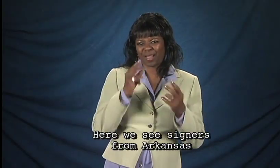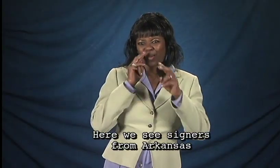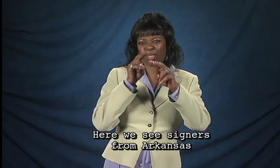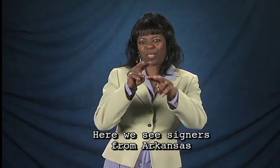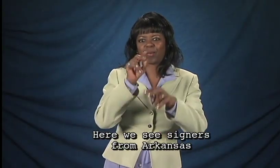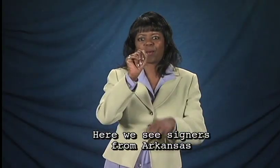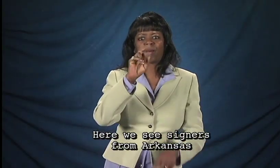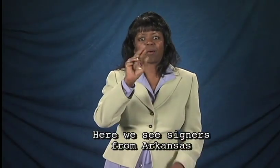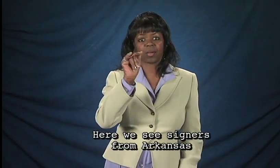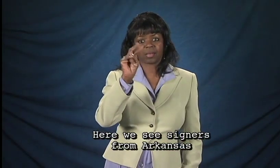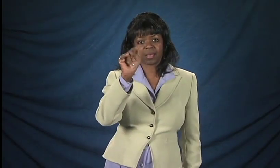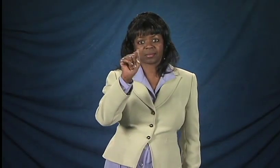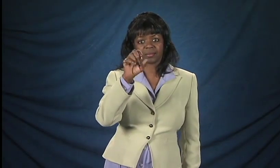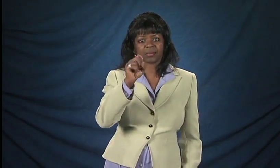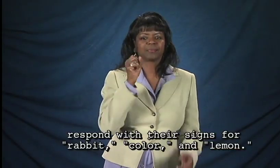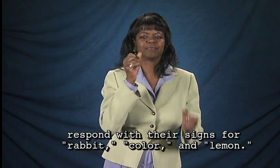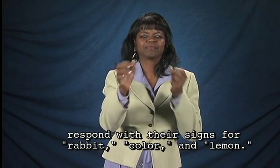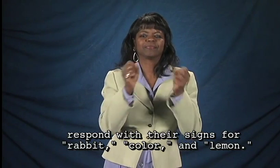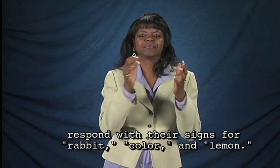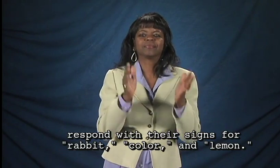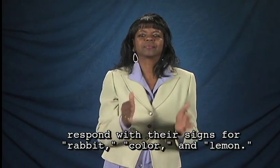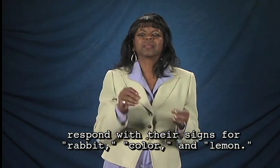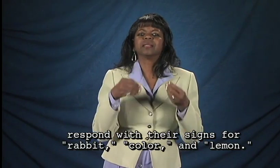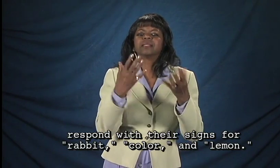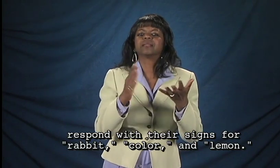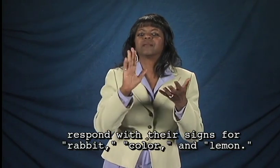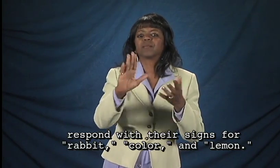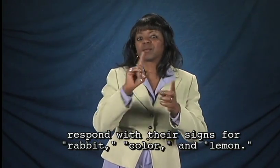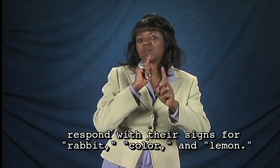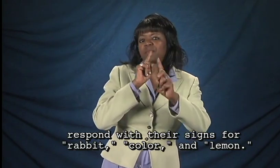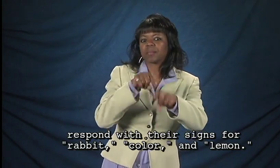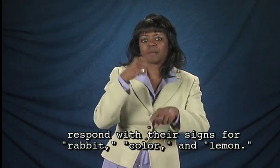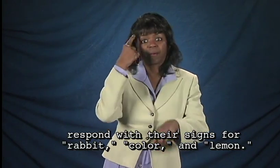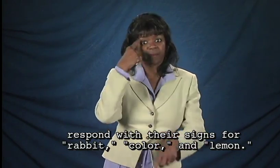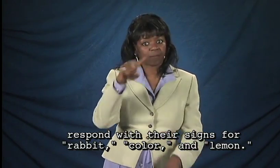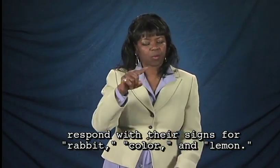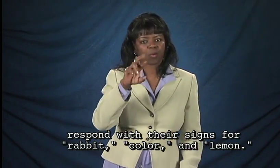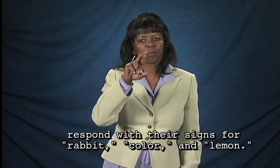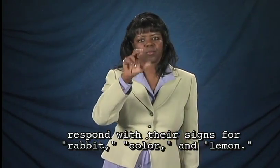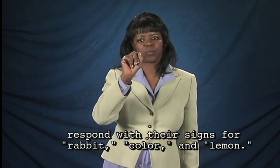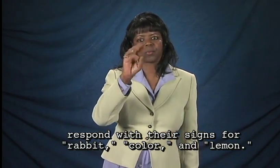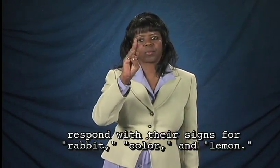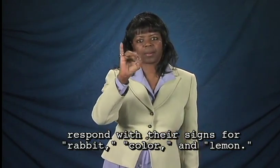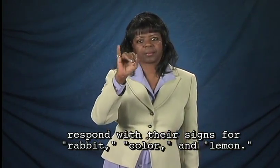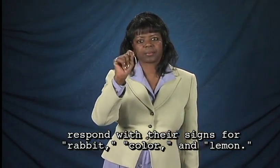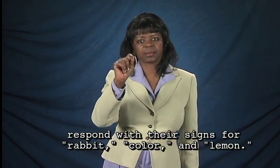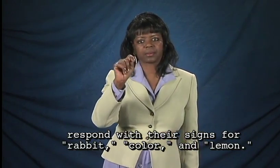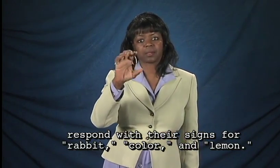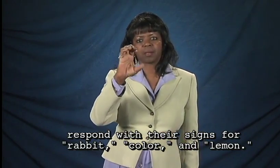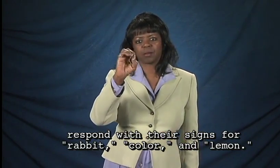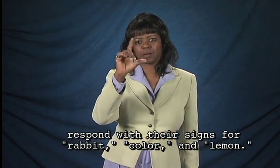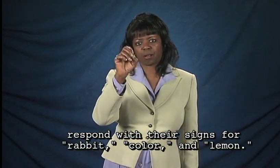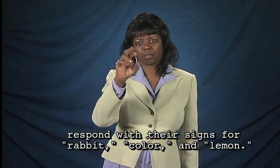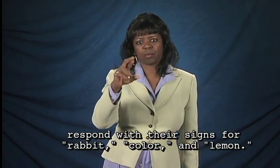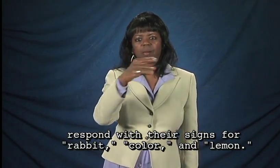Here we see signers from Arkansas respond with their signs for rabbit, color, and